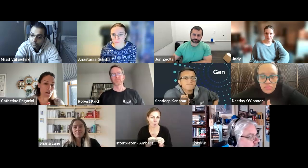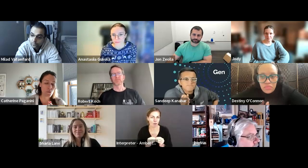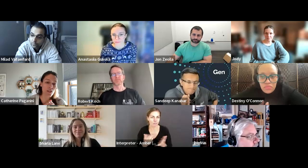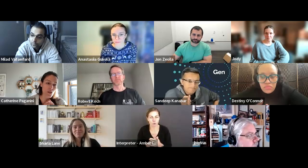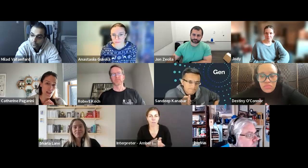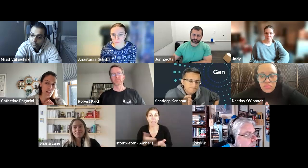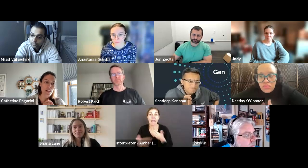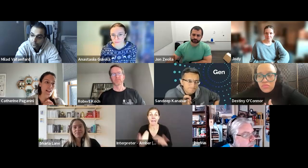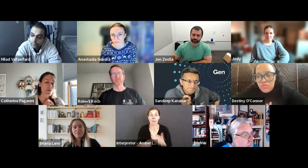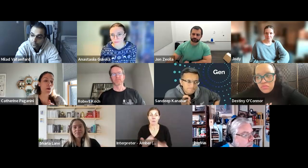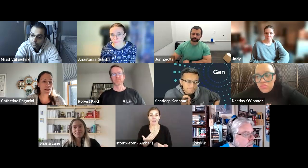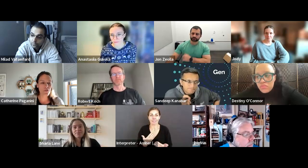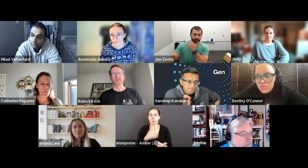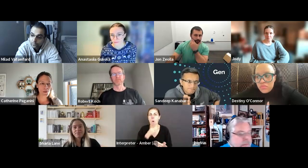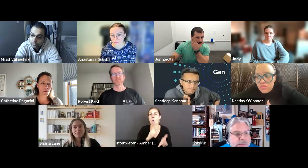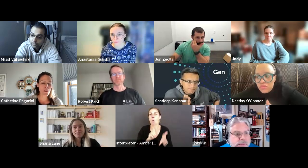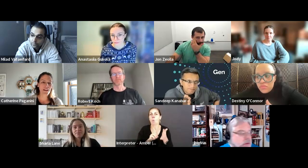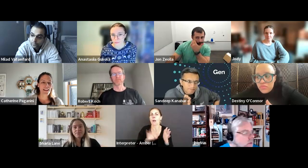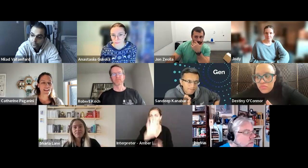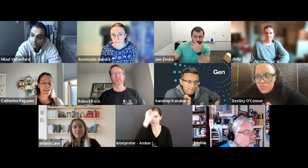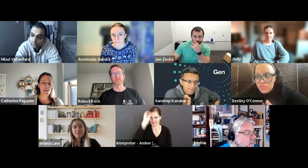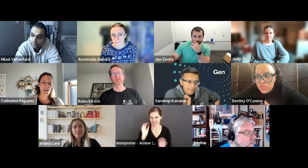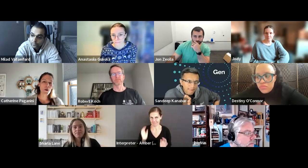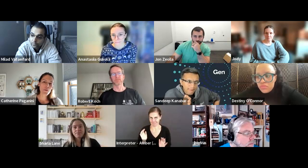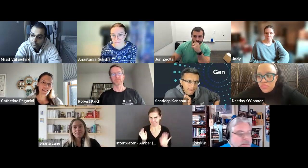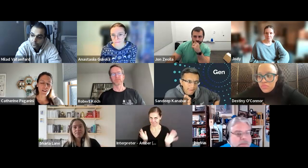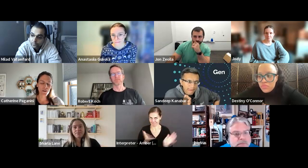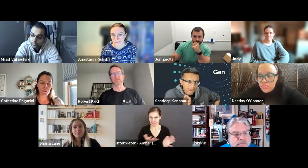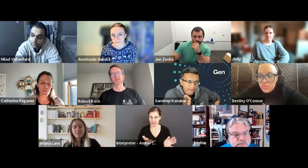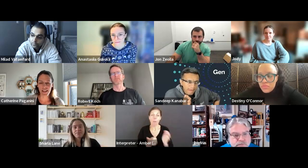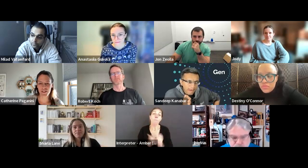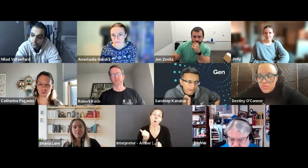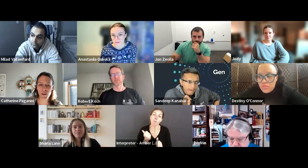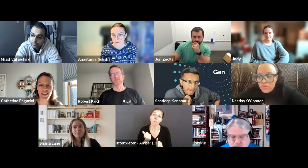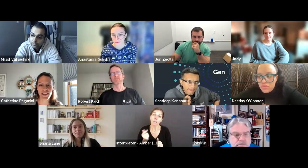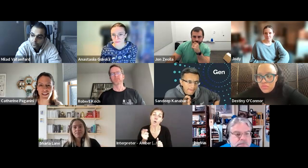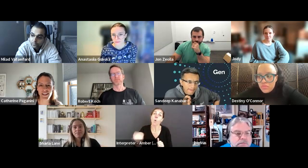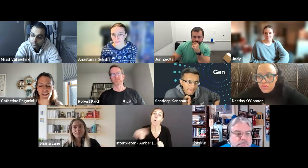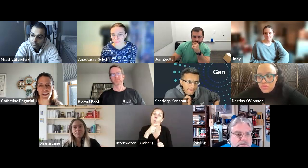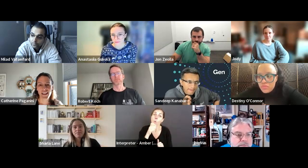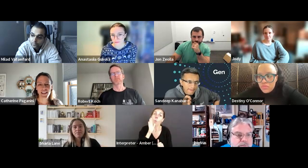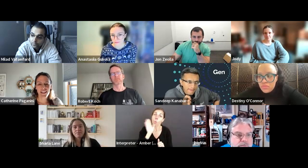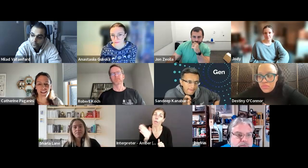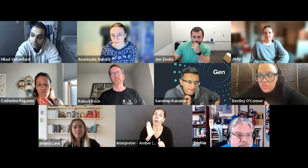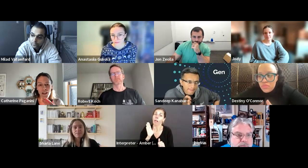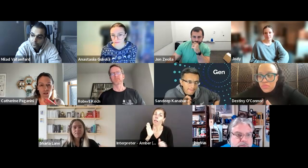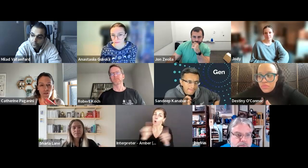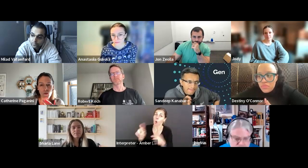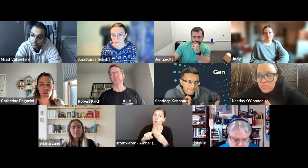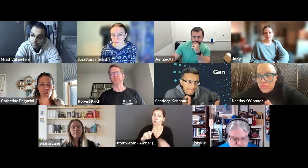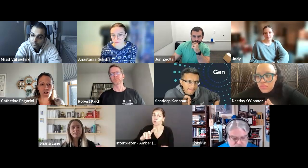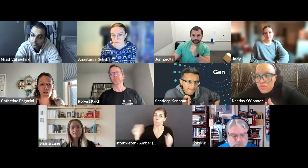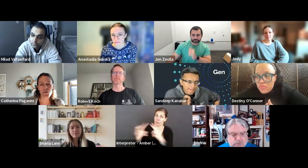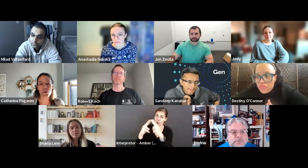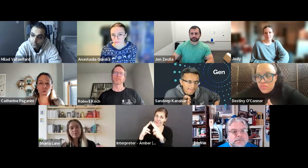my question, what do you think? And that's mostly for the people who are who are planning to be in Paris,